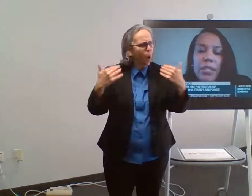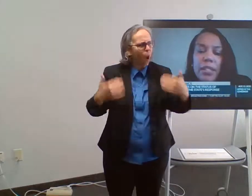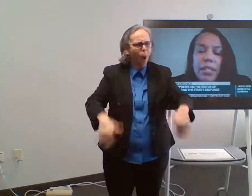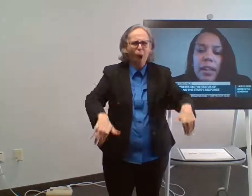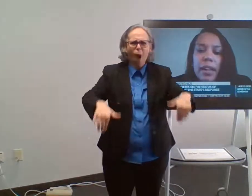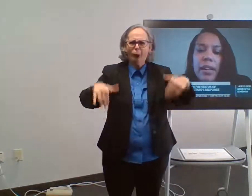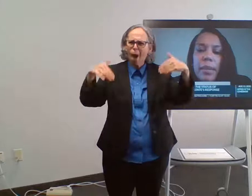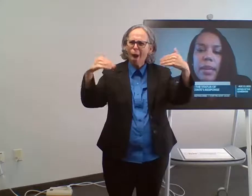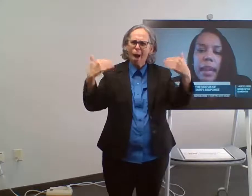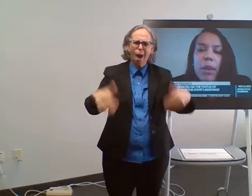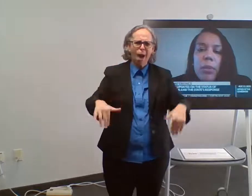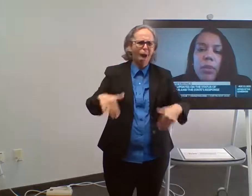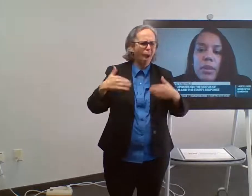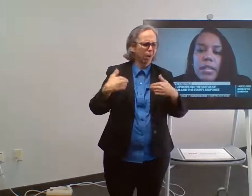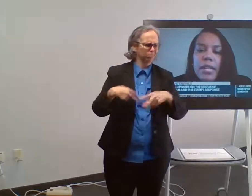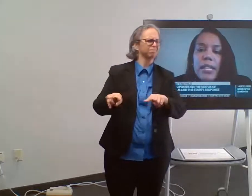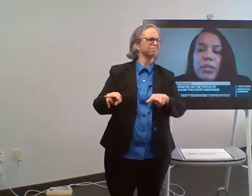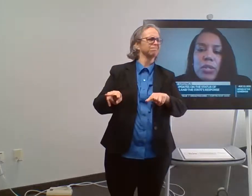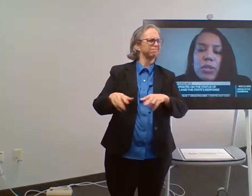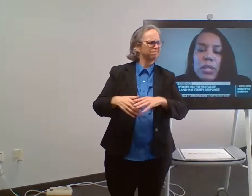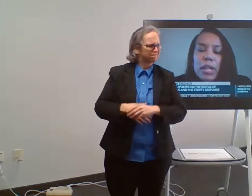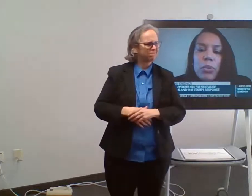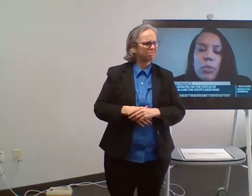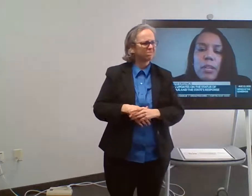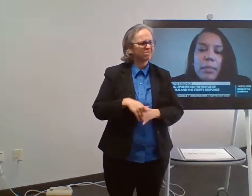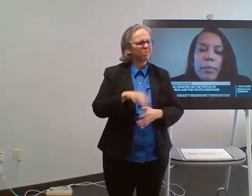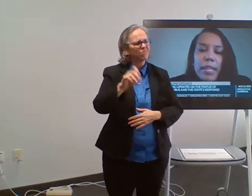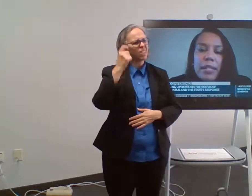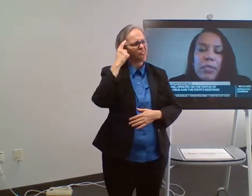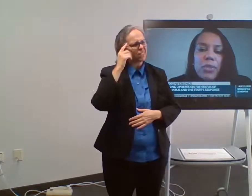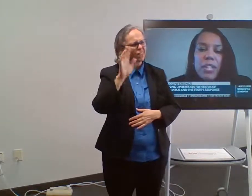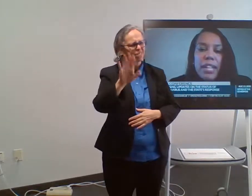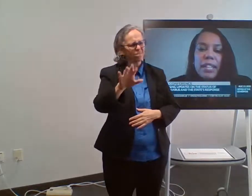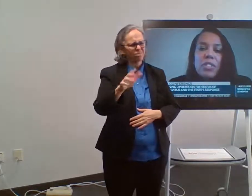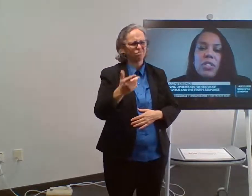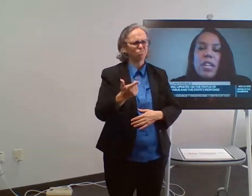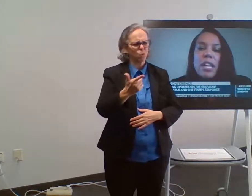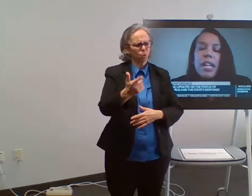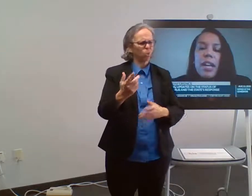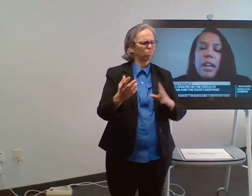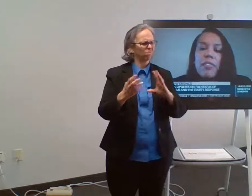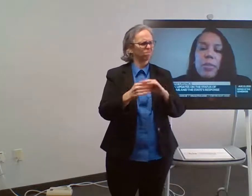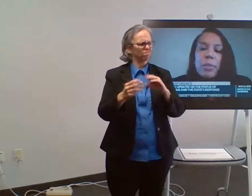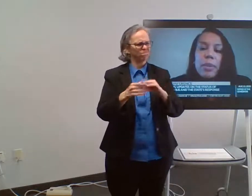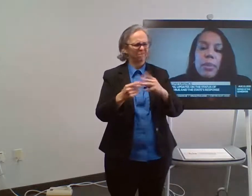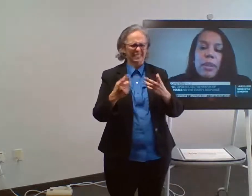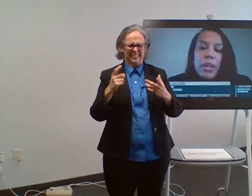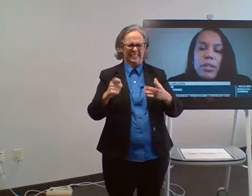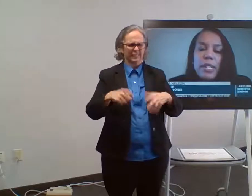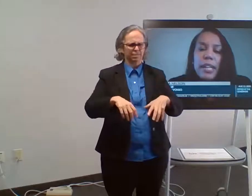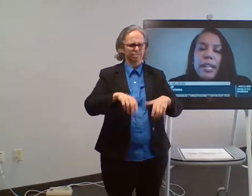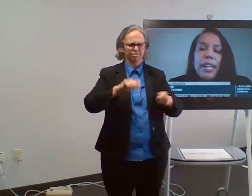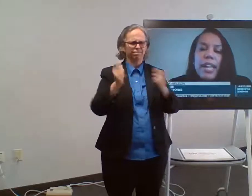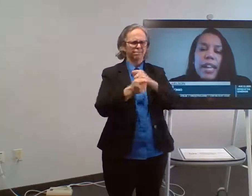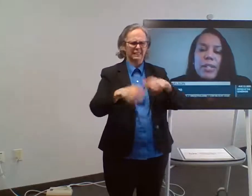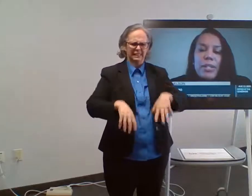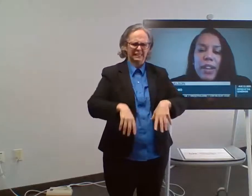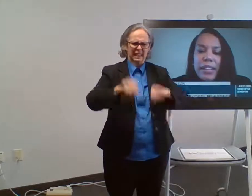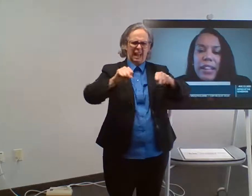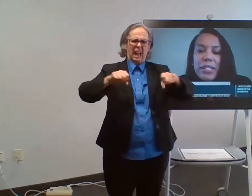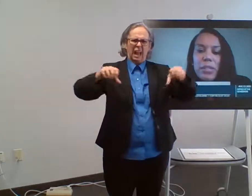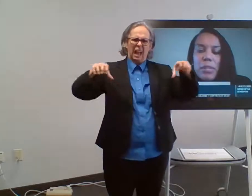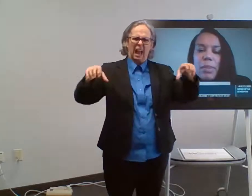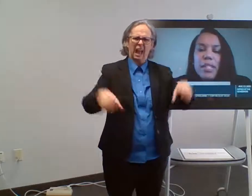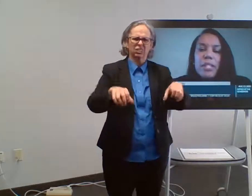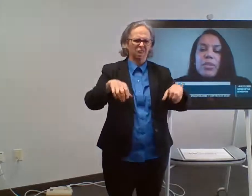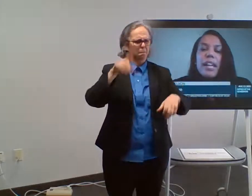about action and how important it is to create real and meaningful change for the people in our state. And so